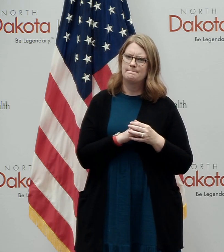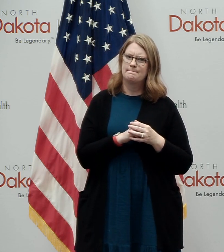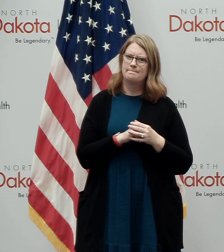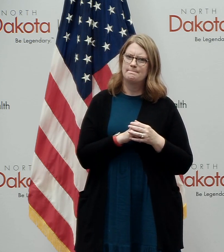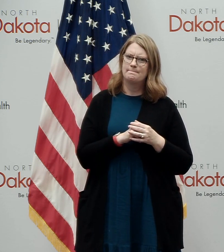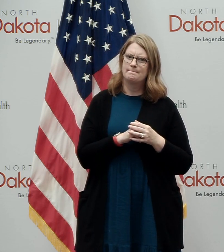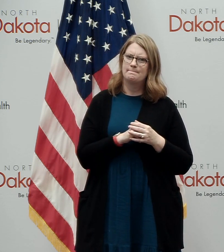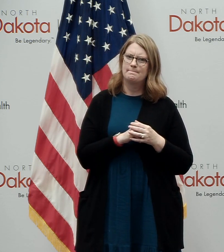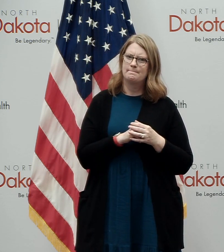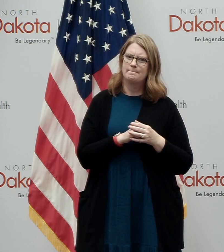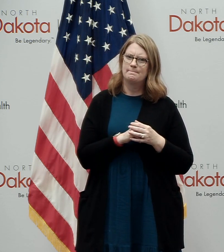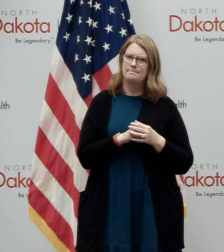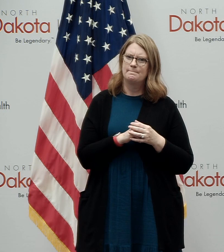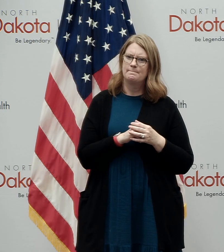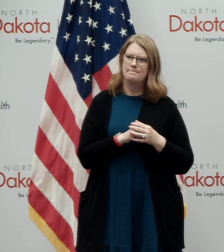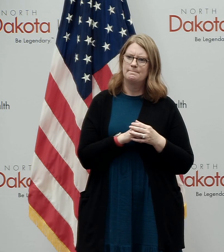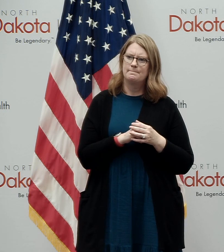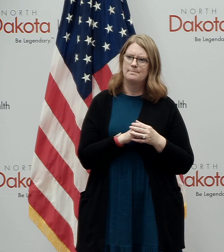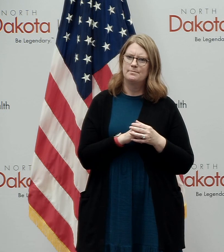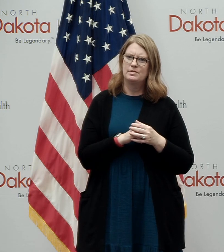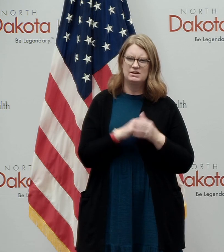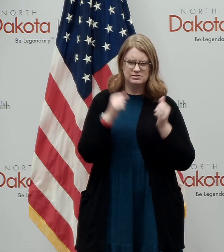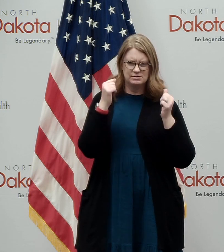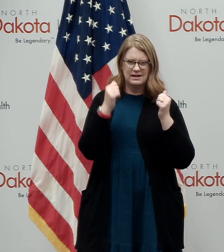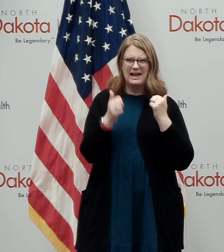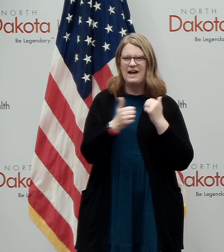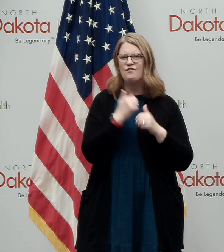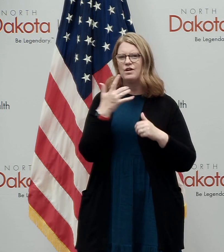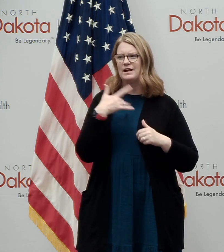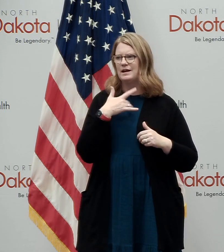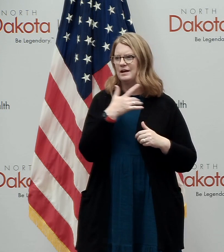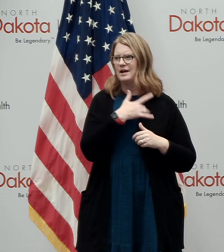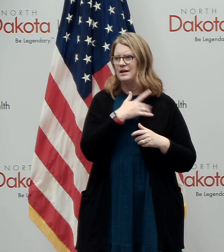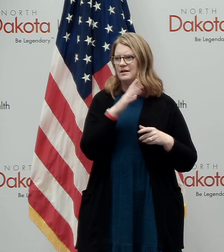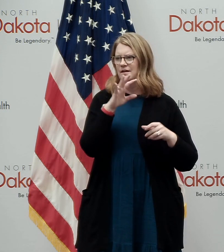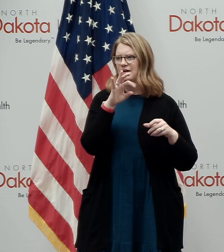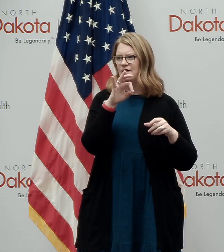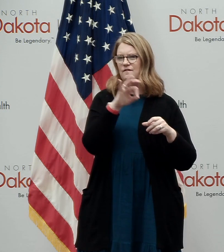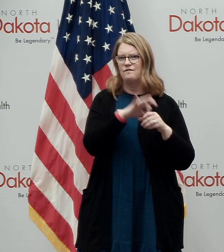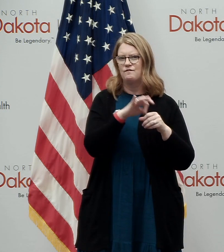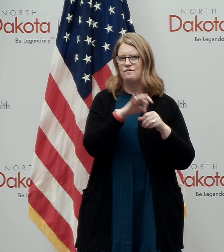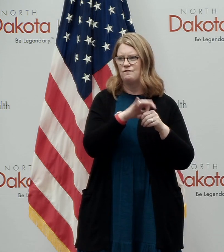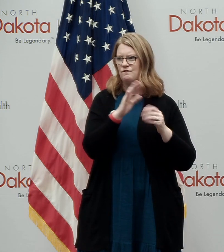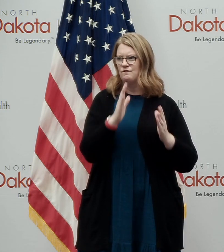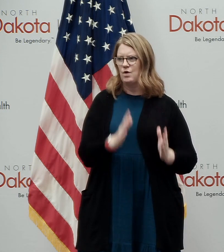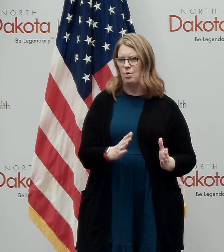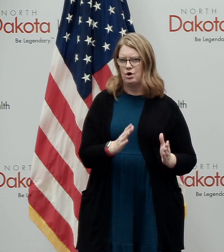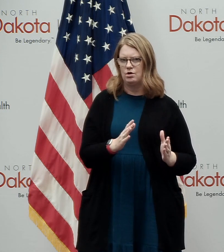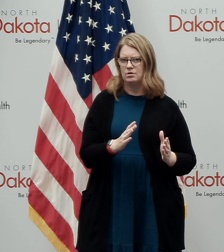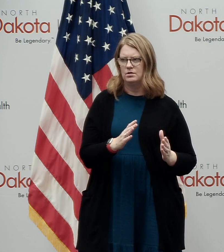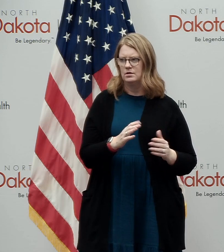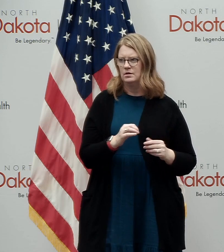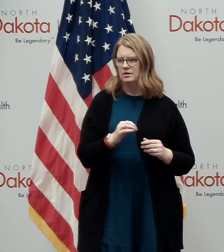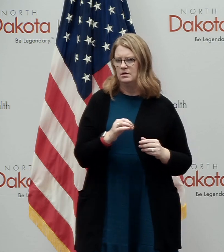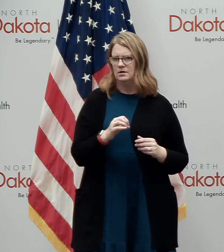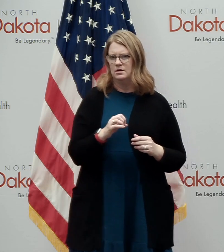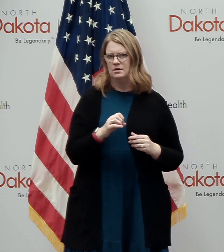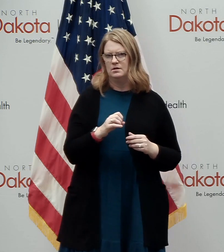Every kind. There's every kind of voter. And that is the vote